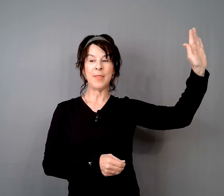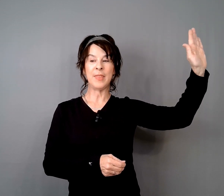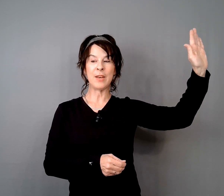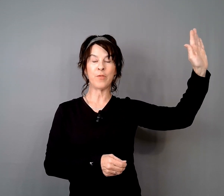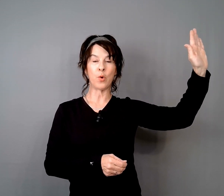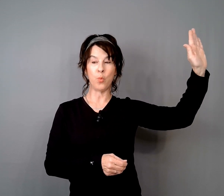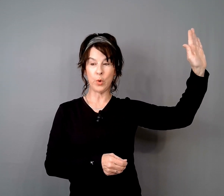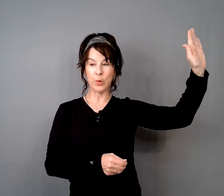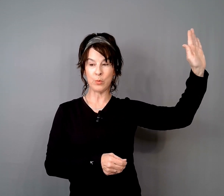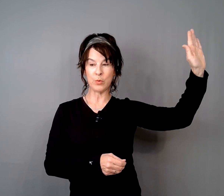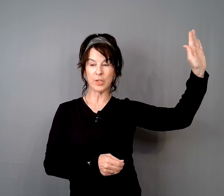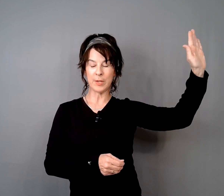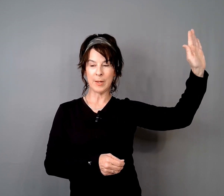then for wounds,